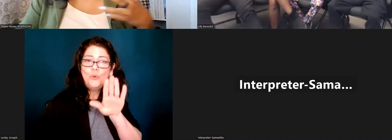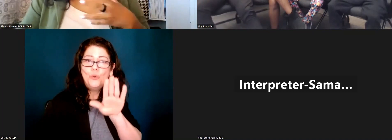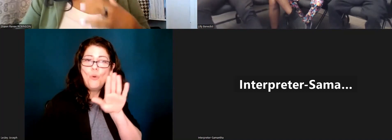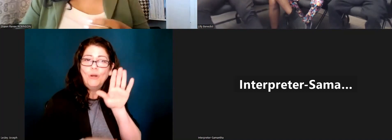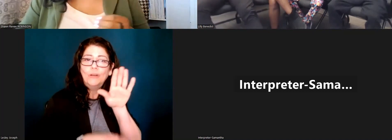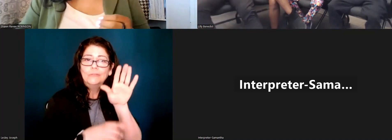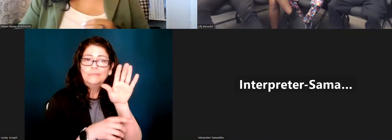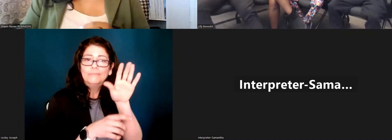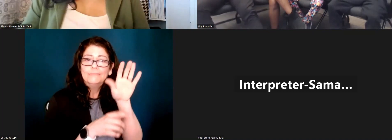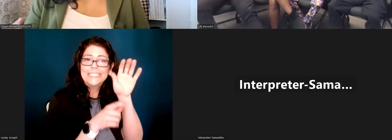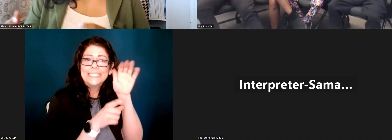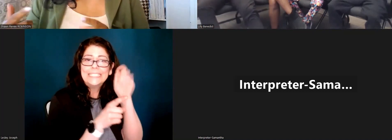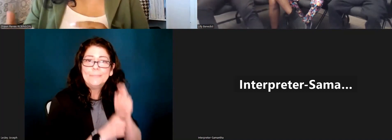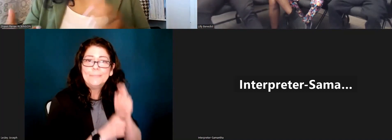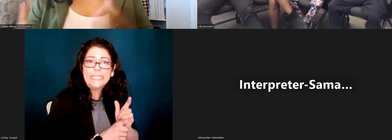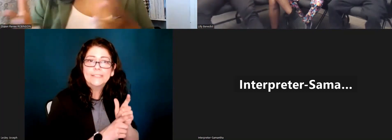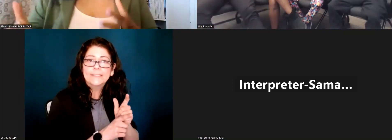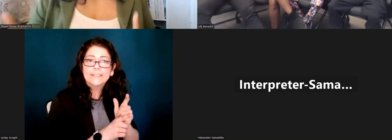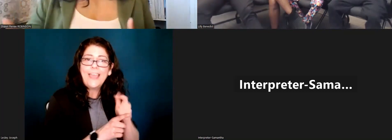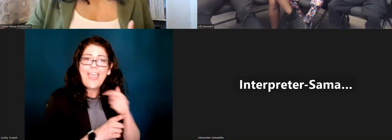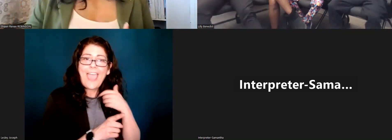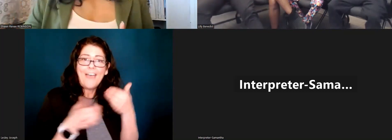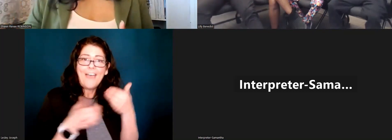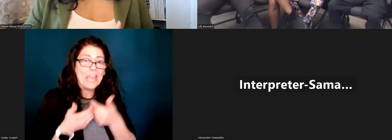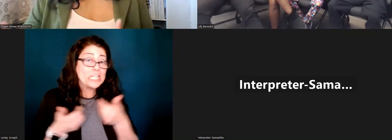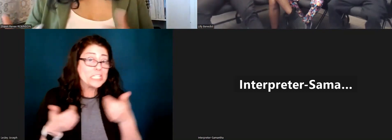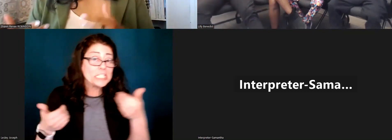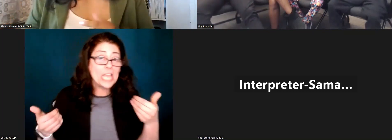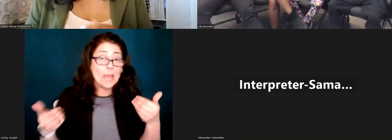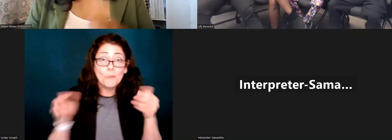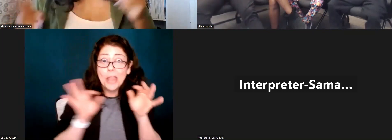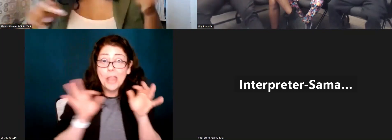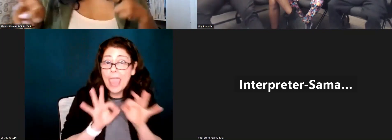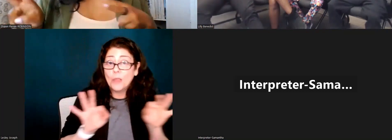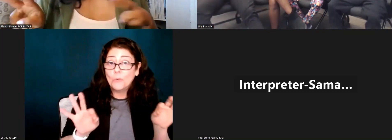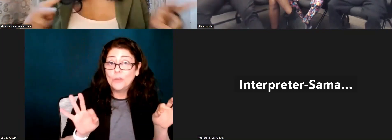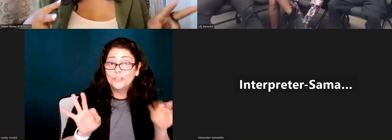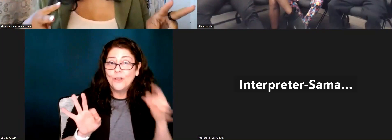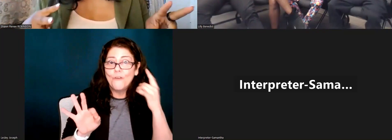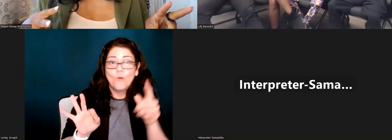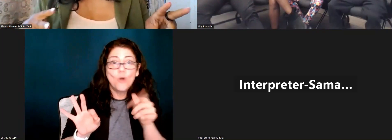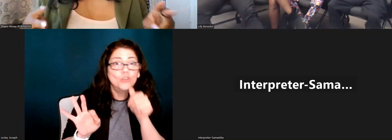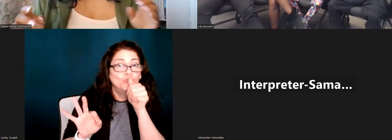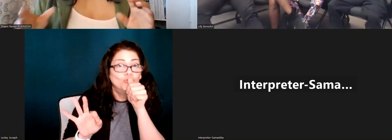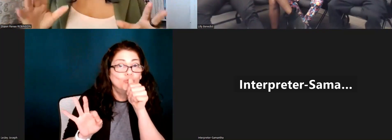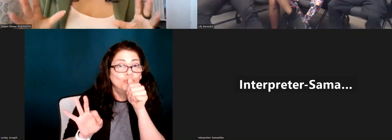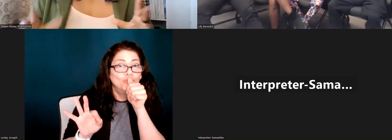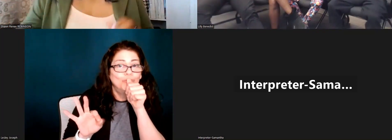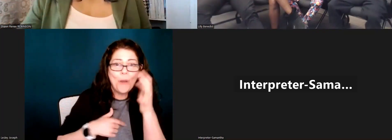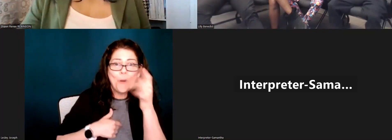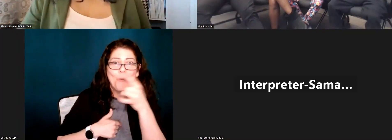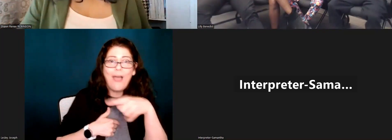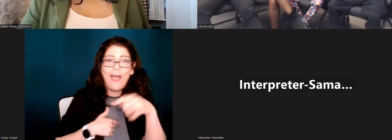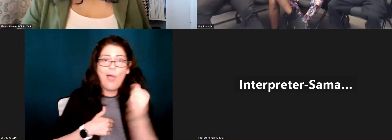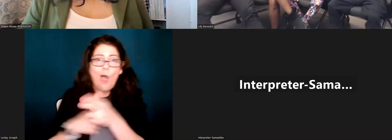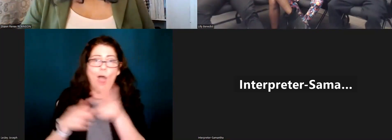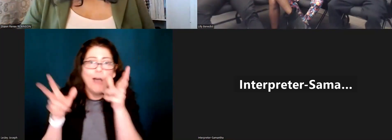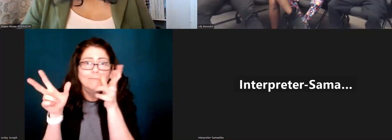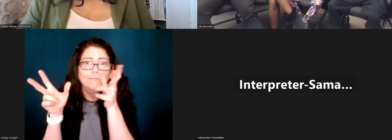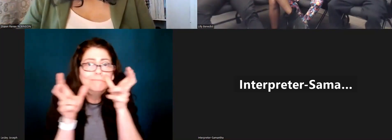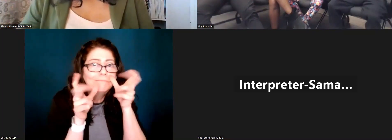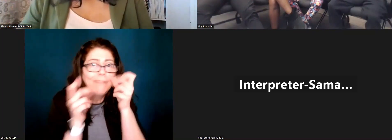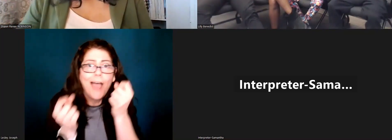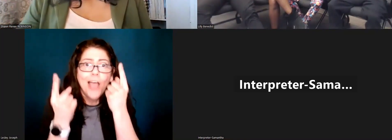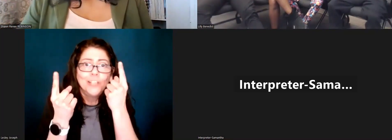you guys kind of, because you can't keep a secret in your family because everybody's reading signs. So do you guys have like a secret